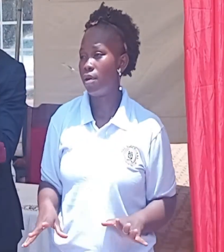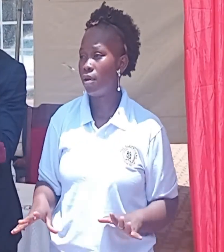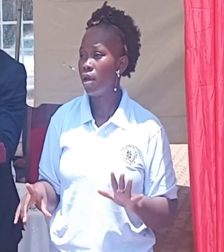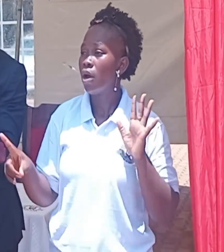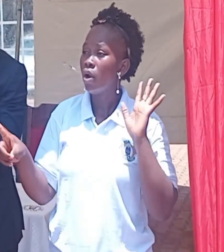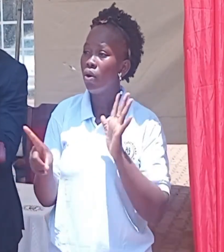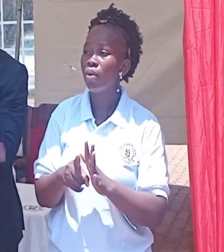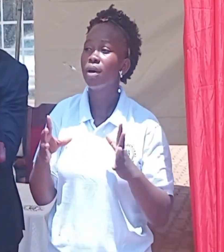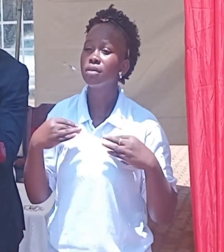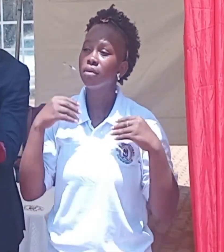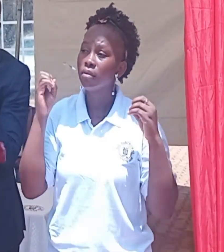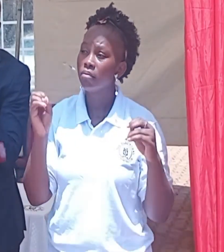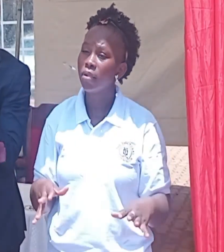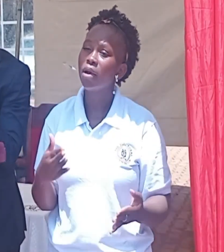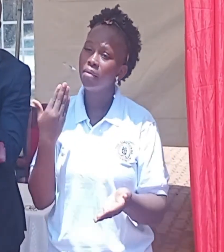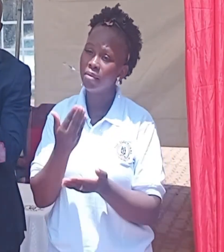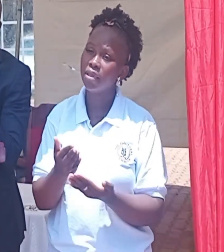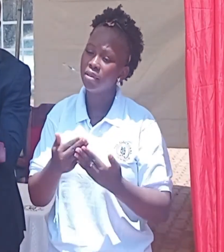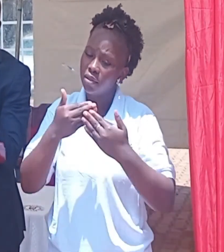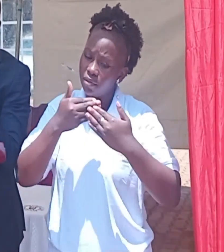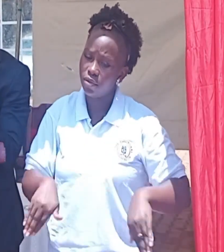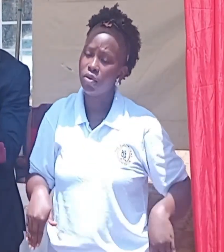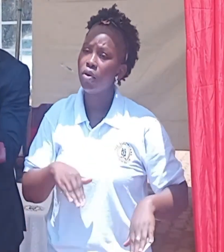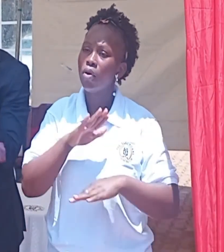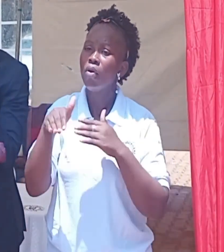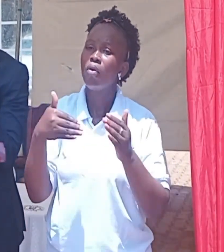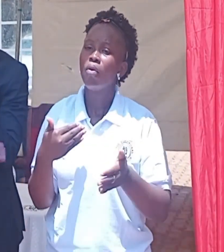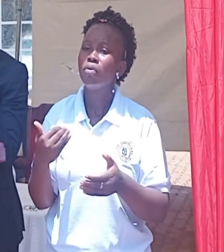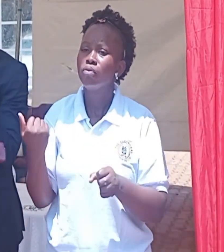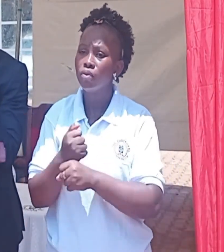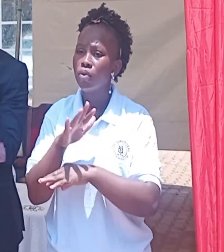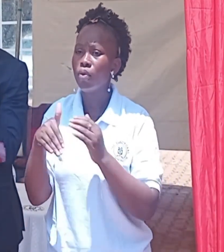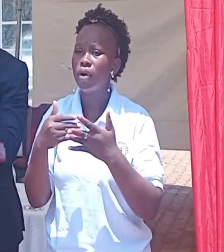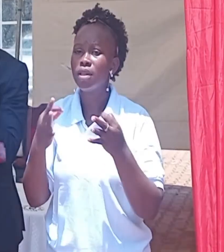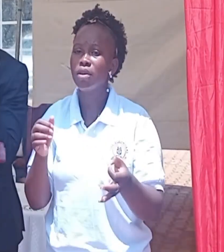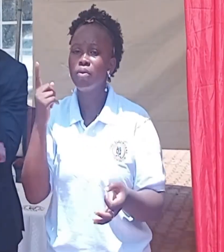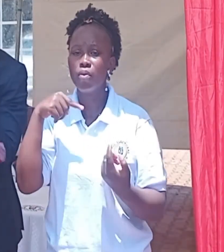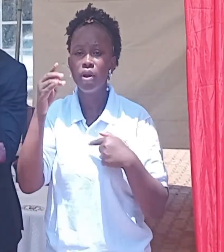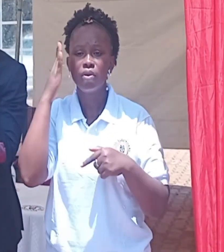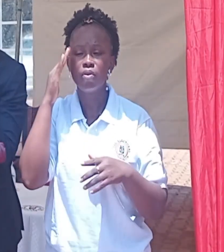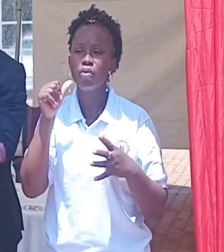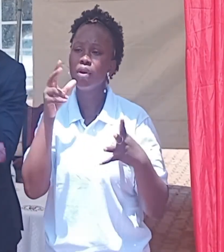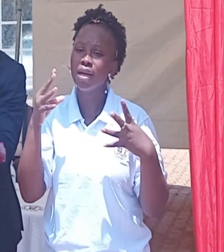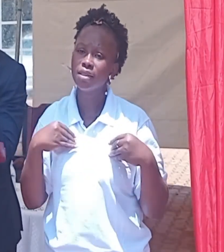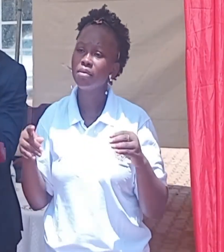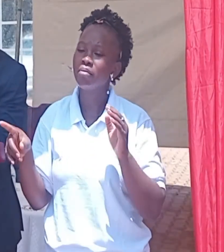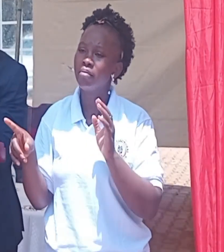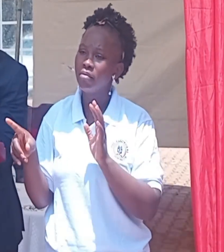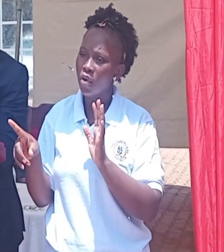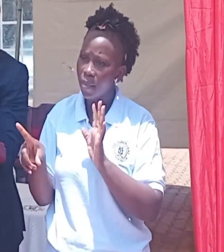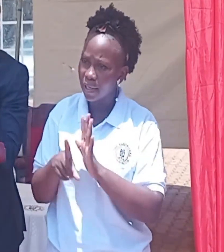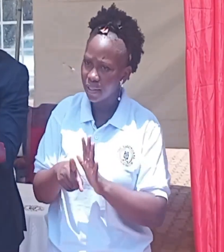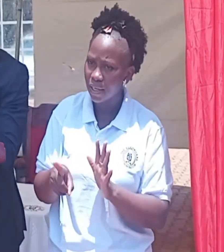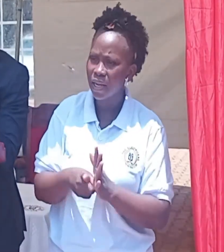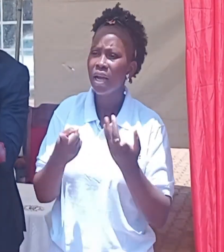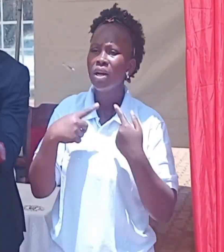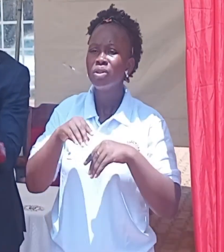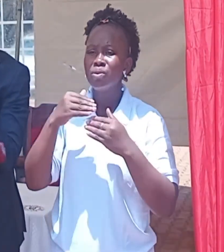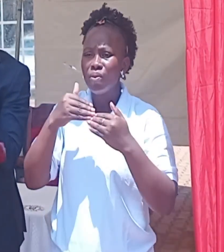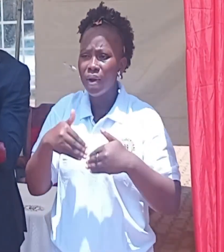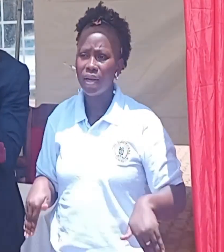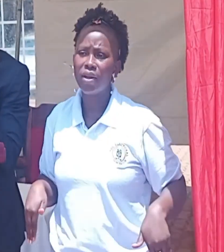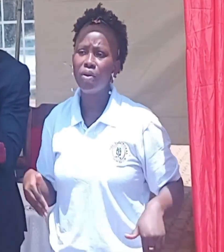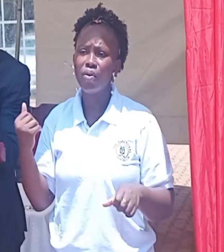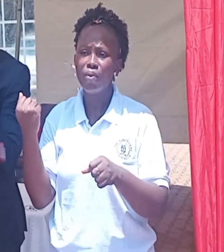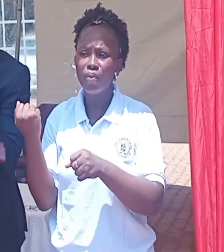Twewale okukola ebintu byonna bye tumanyi mu mateeka tubikiriza. Twewale okuleeta akacyankalano n'emivuyo